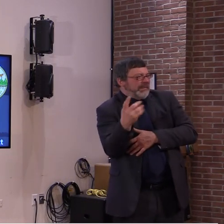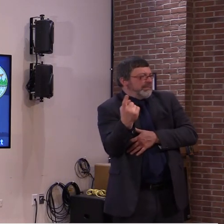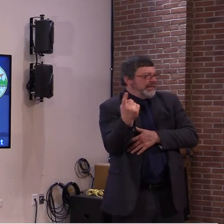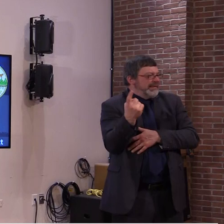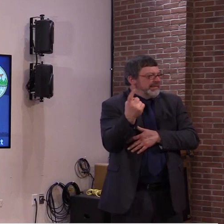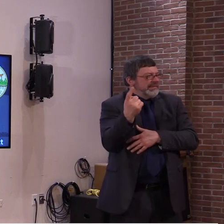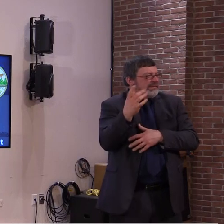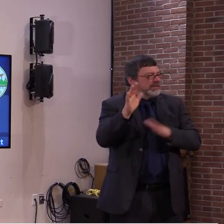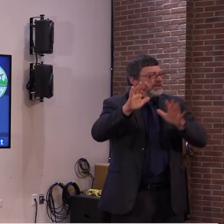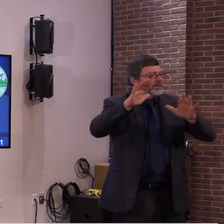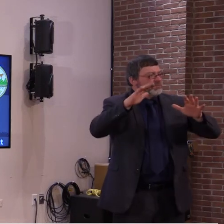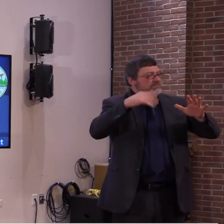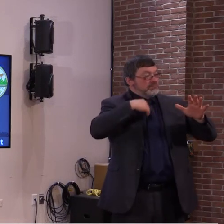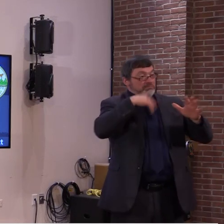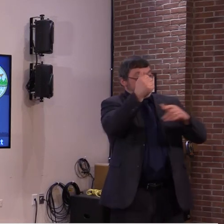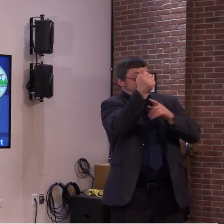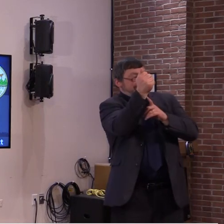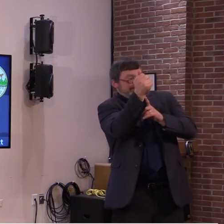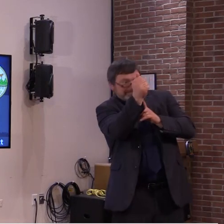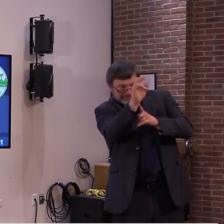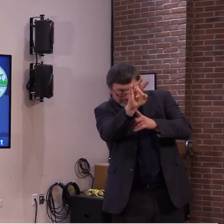17,653. Yes, Governor. Okay.